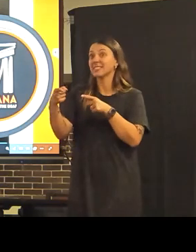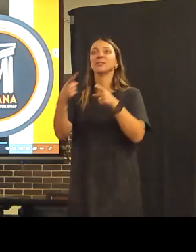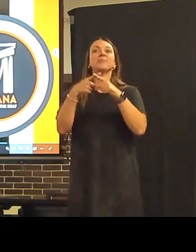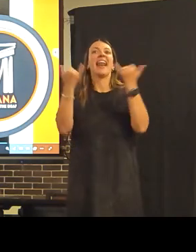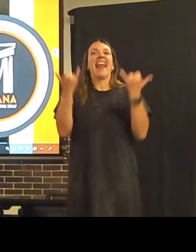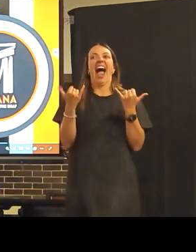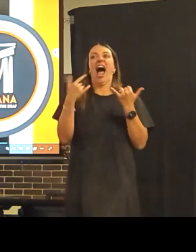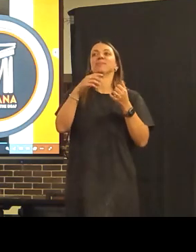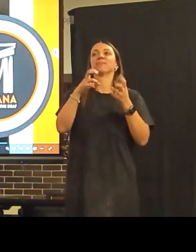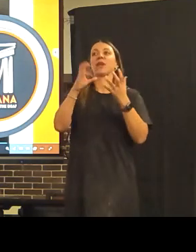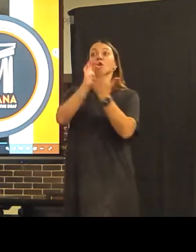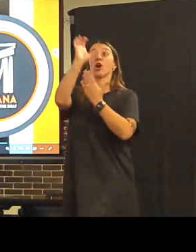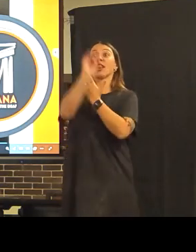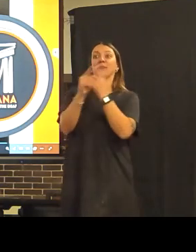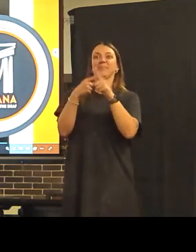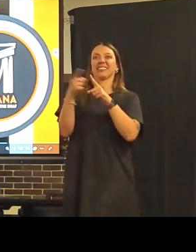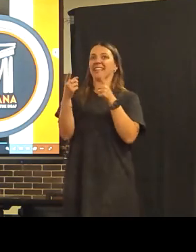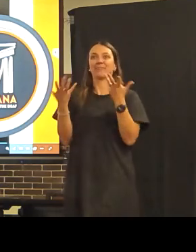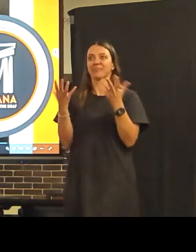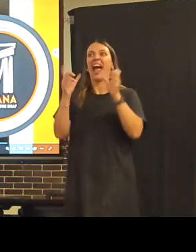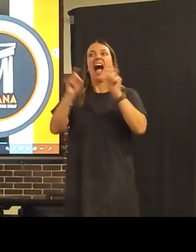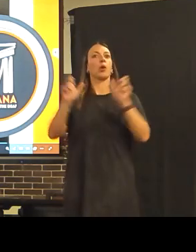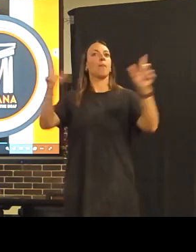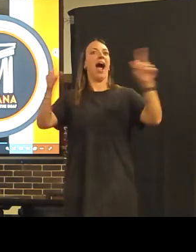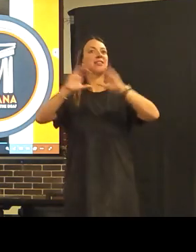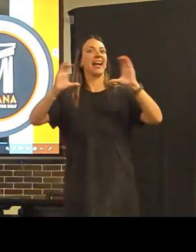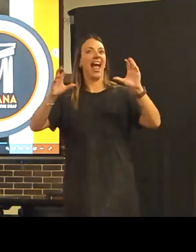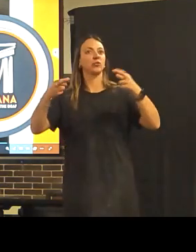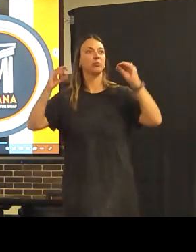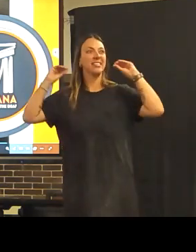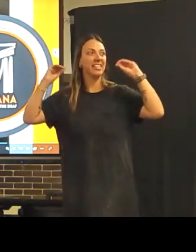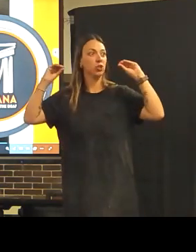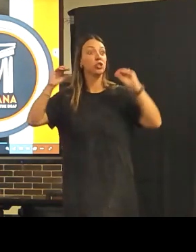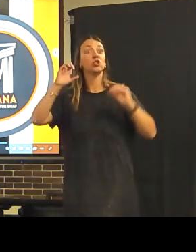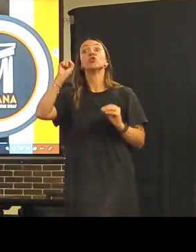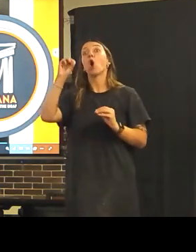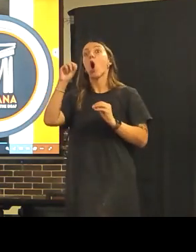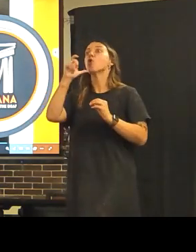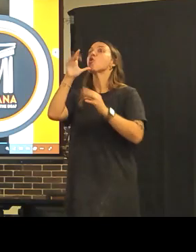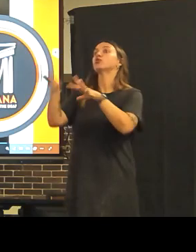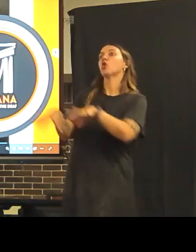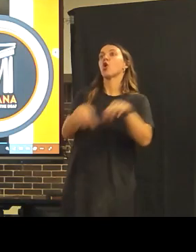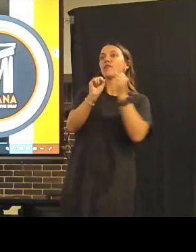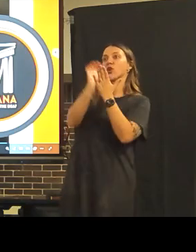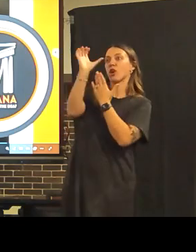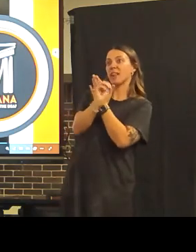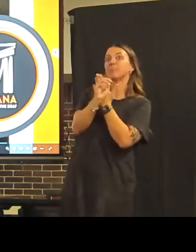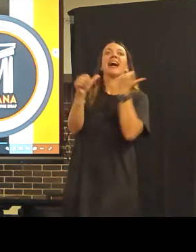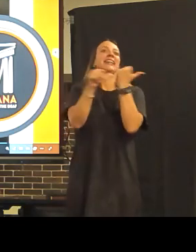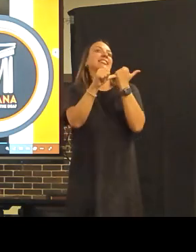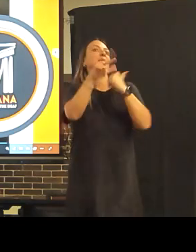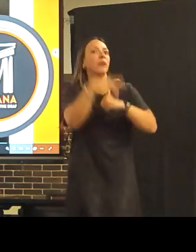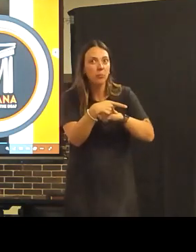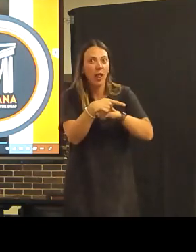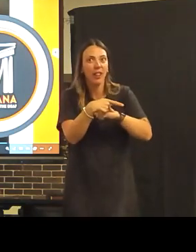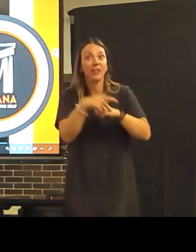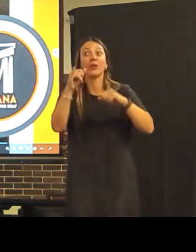Previously, we had a curriculum specialist. However, that specialist had to go back into our classrooms,